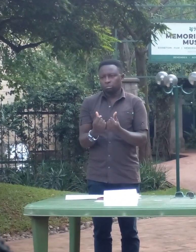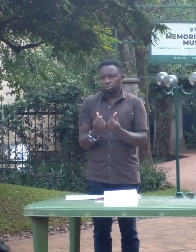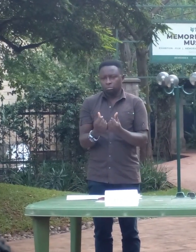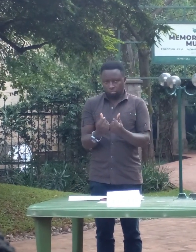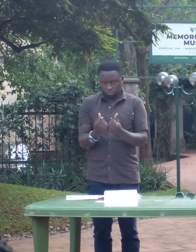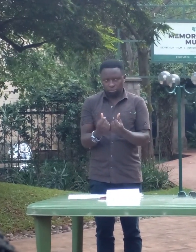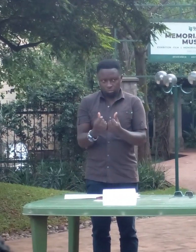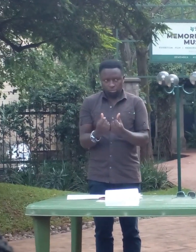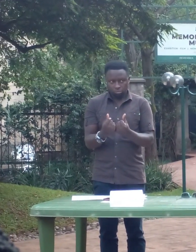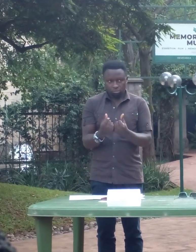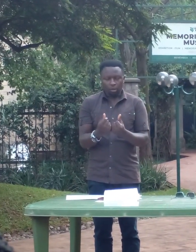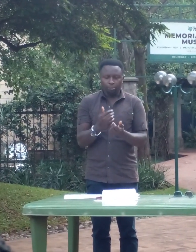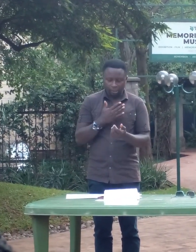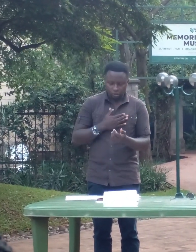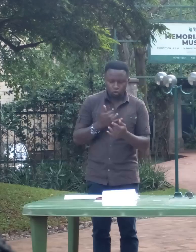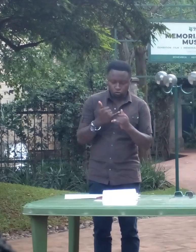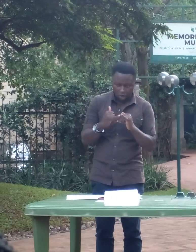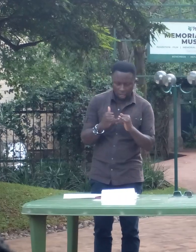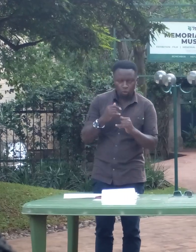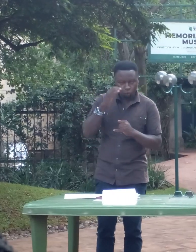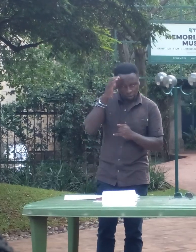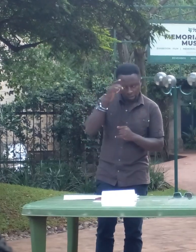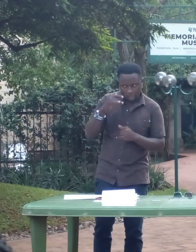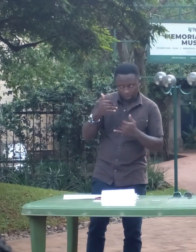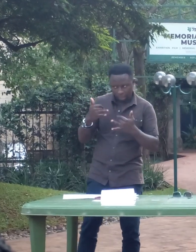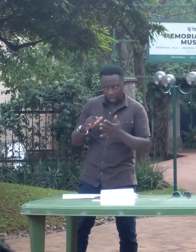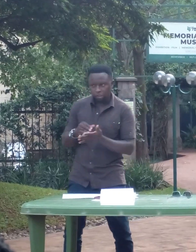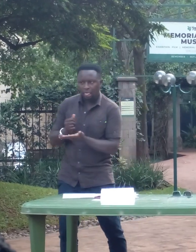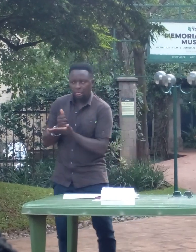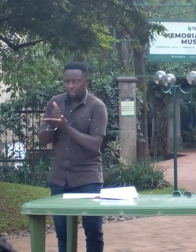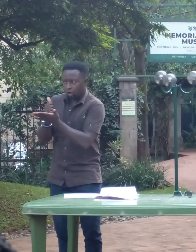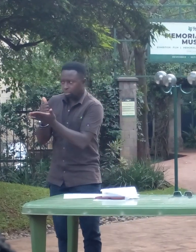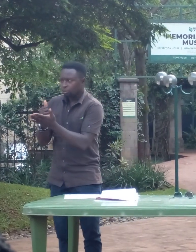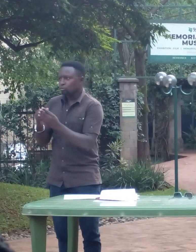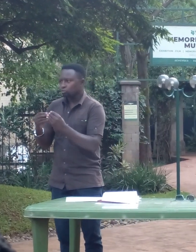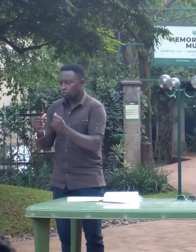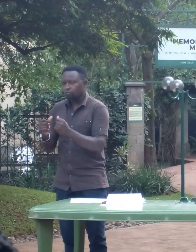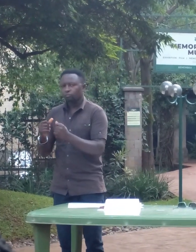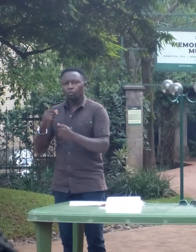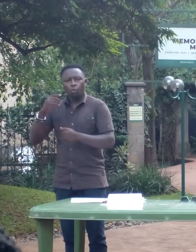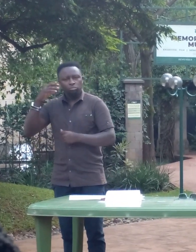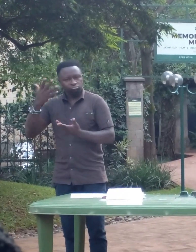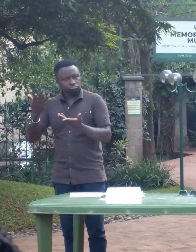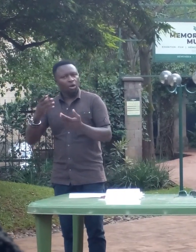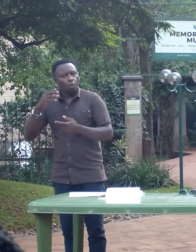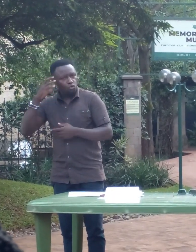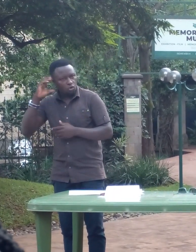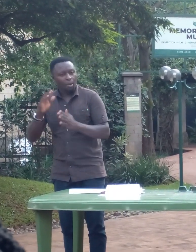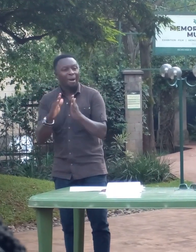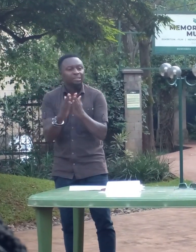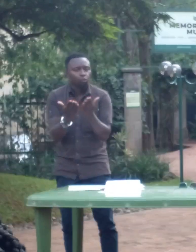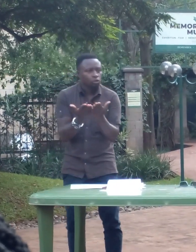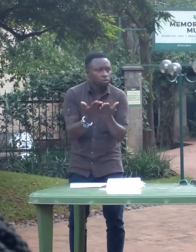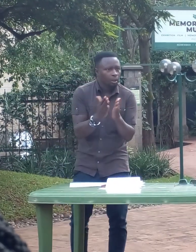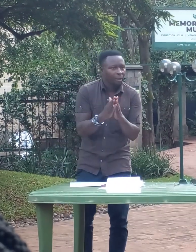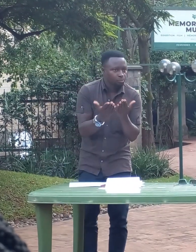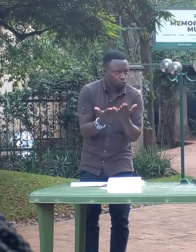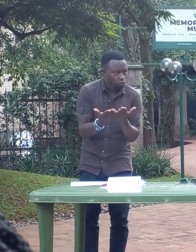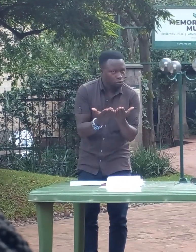For Mzungu, if you enter that gate, it will be funny. So if you have audiography and